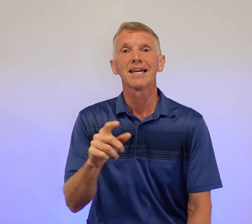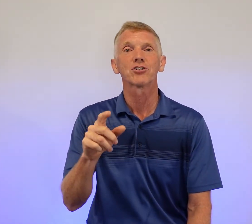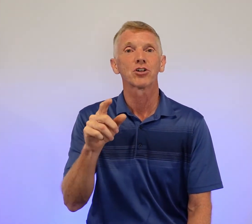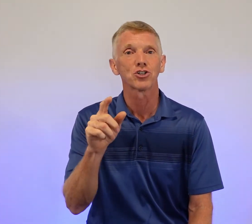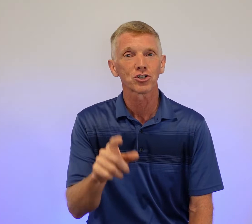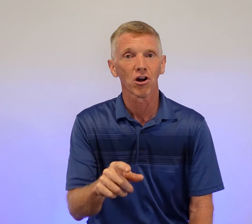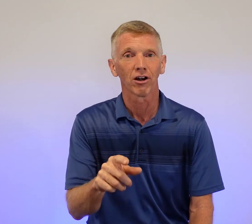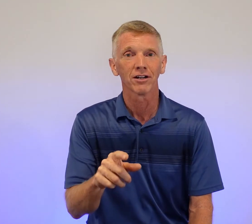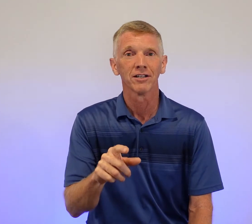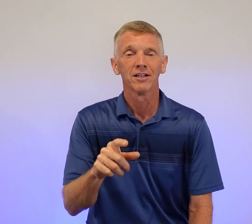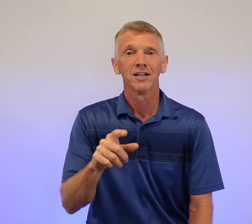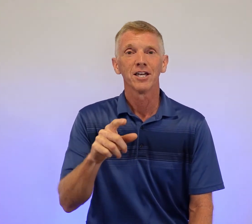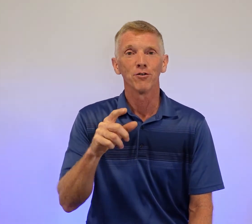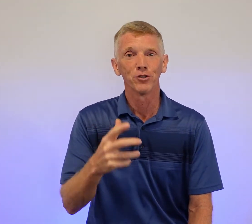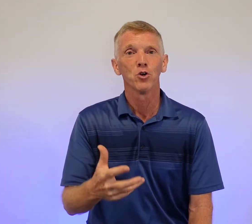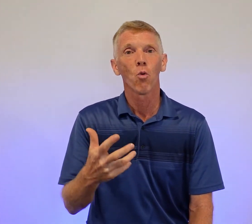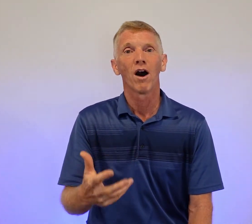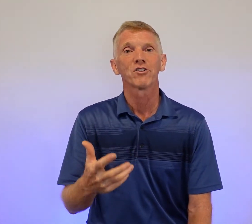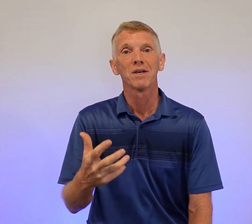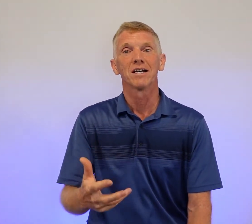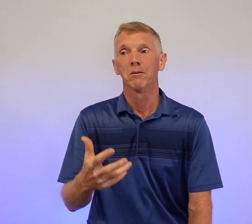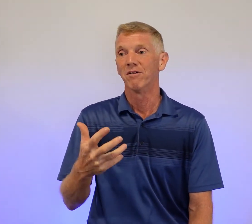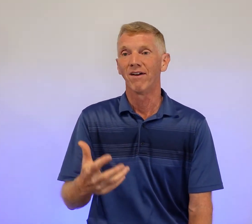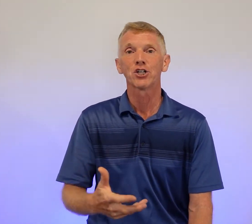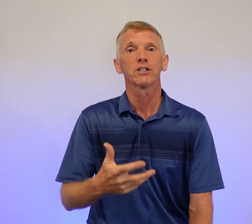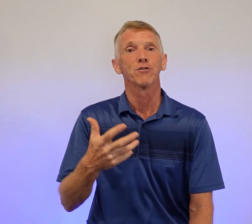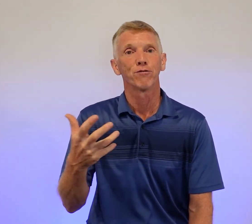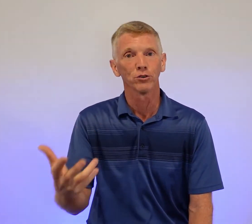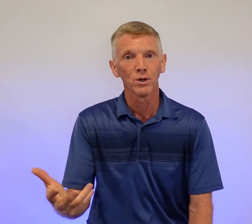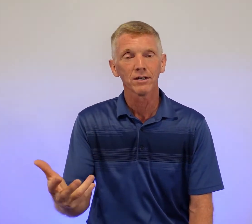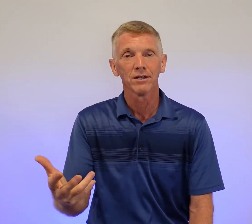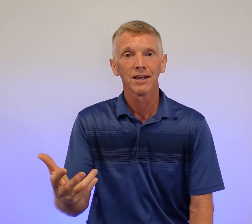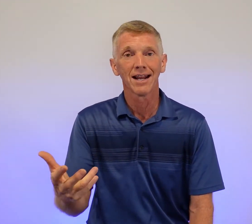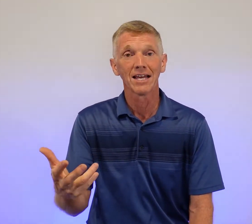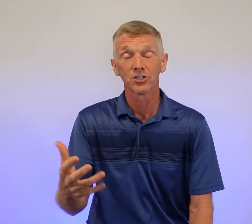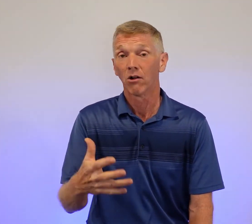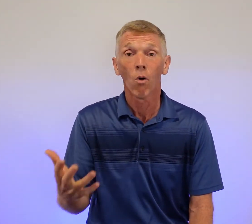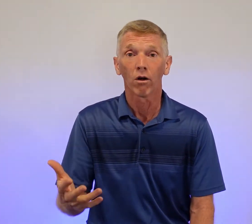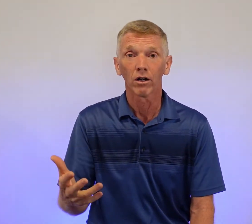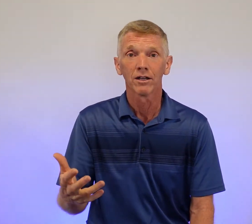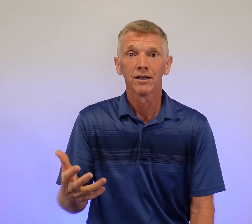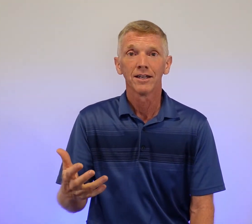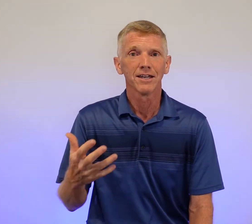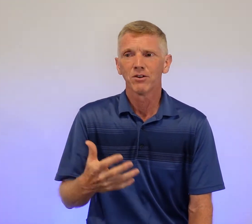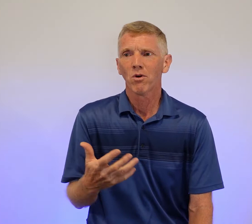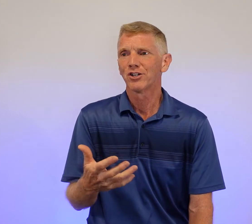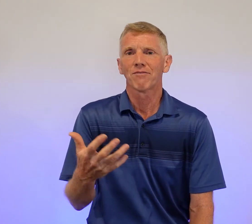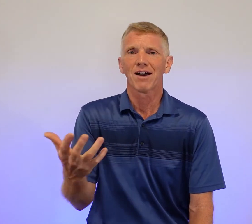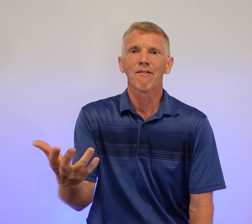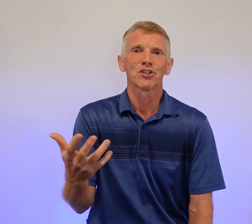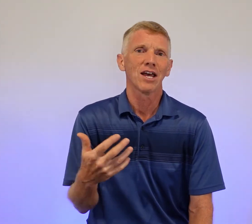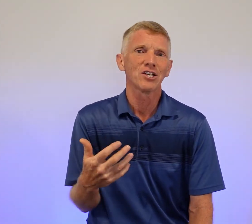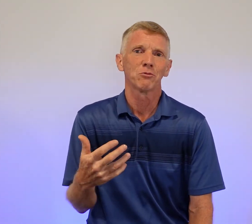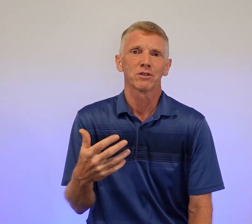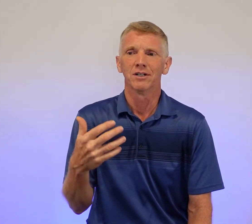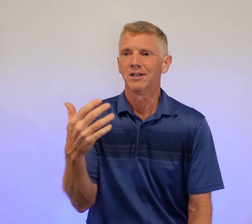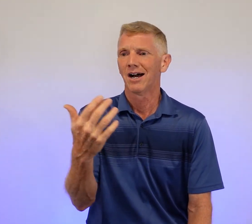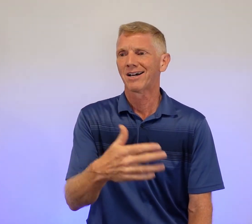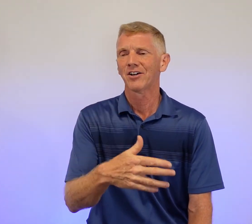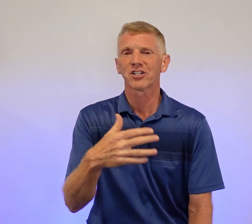to start if you want to become eventually fluent in ASL, or if you want to just have a conversation with a customer,